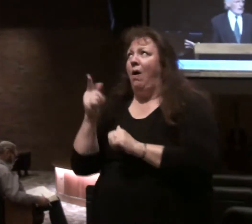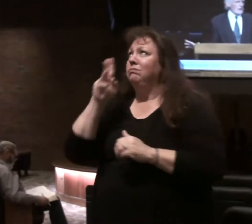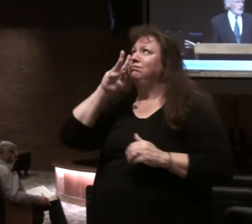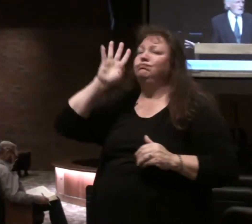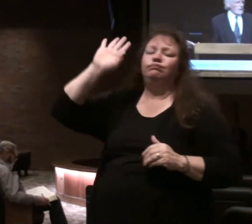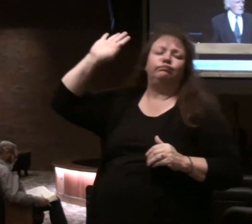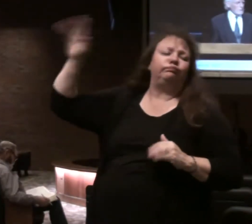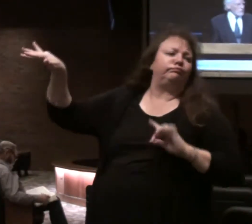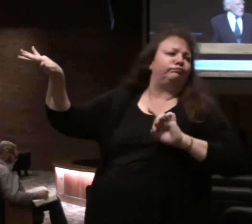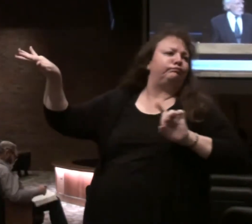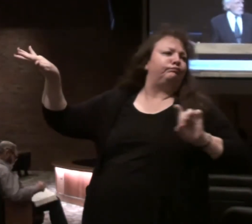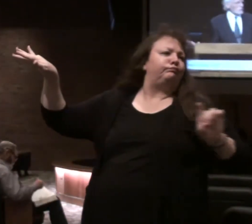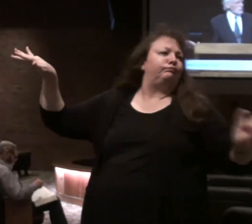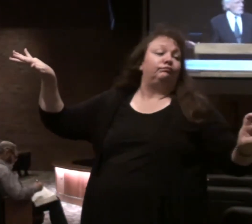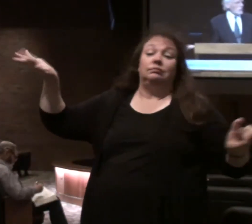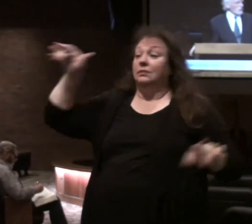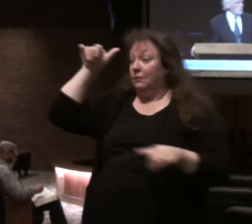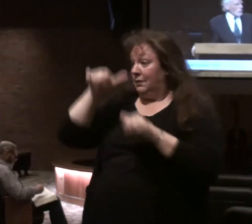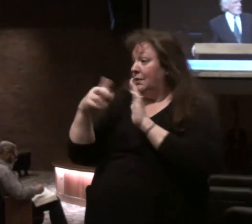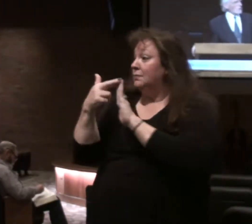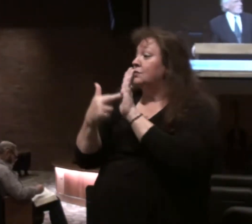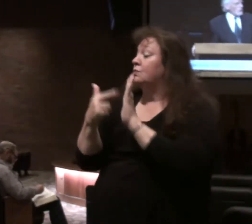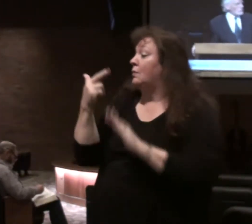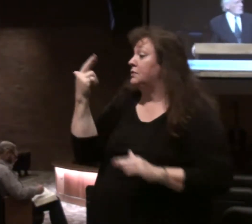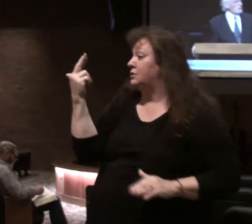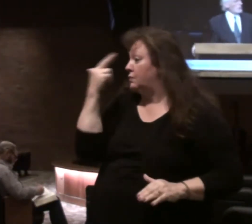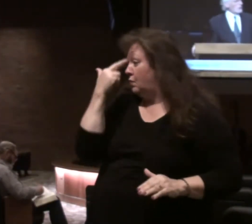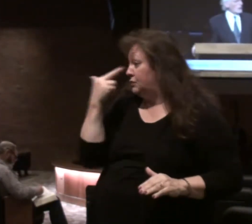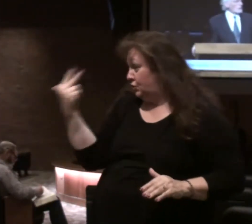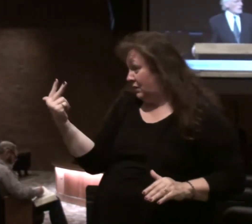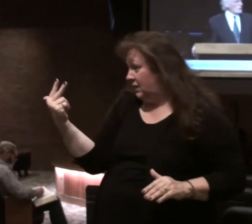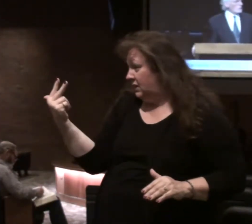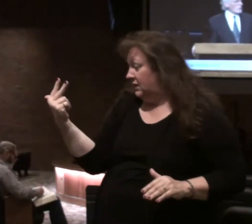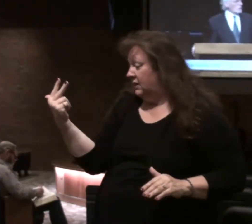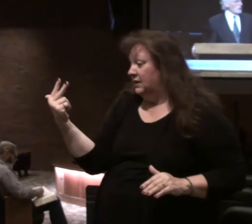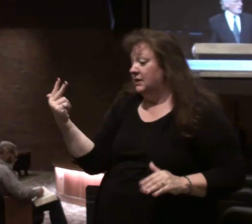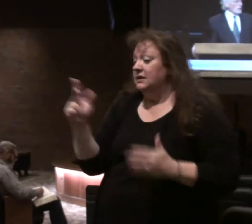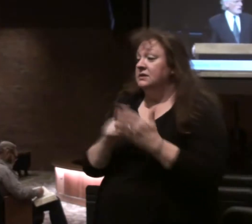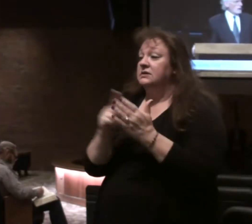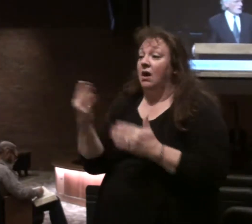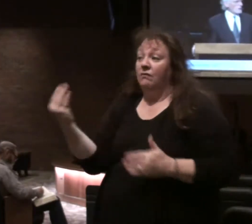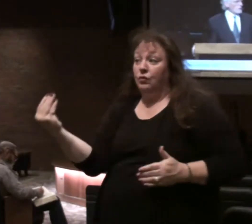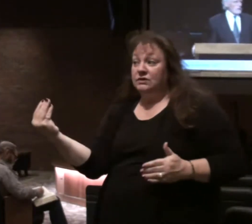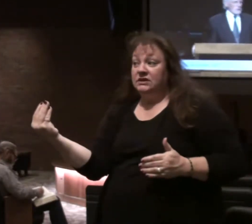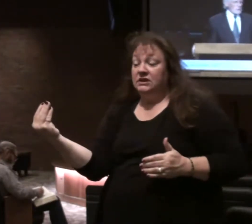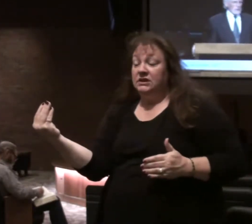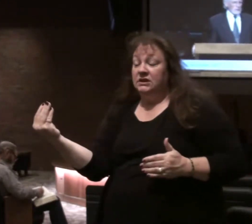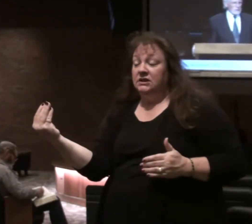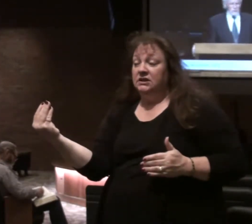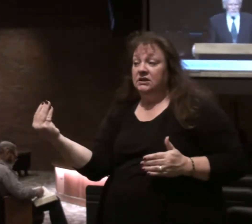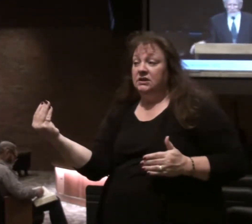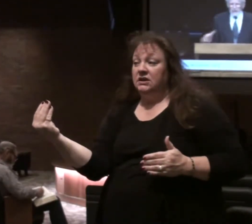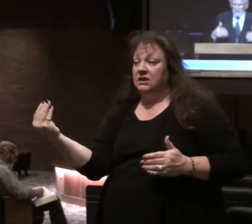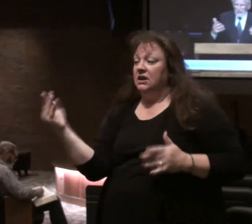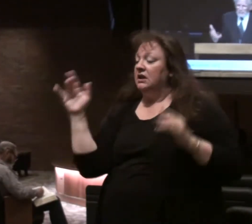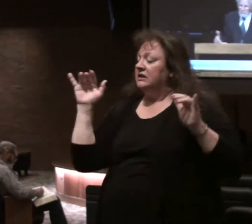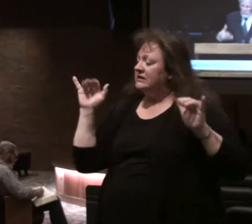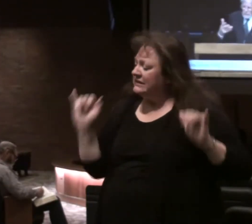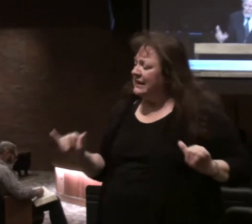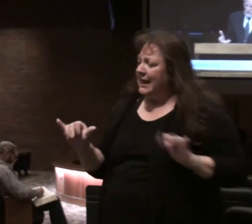aside. Remember Romans 3, quoting from like Psalm 14. So it's the